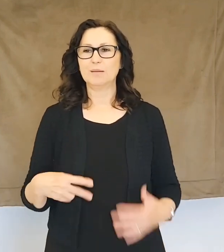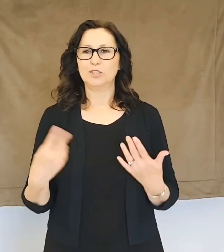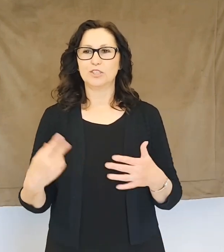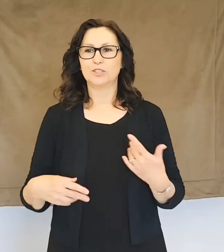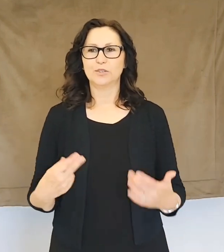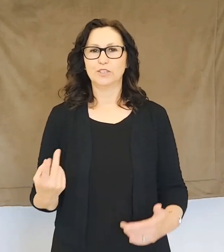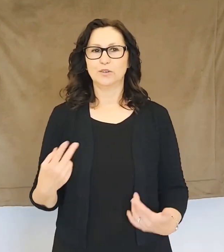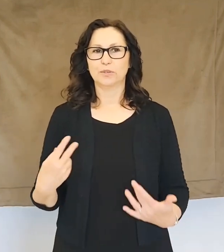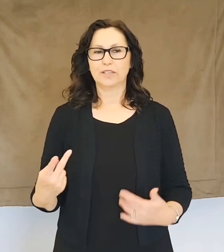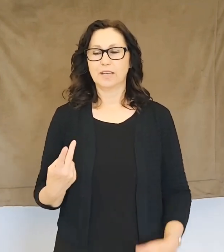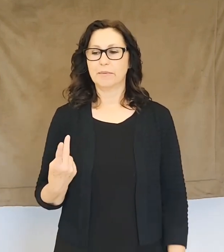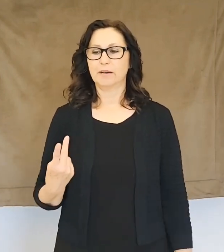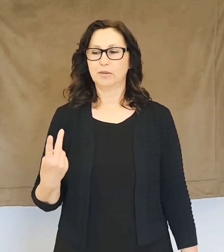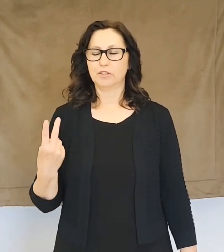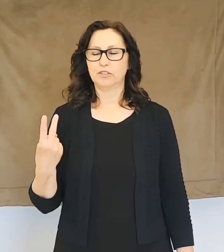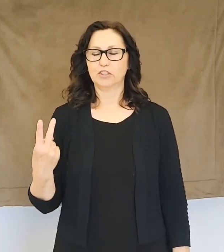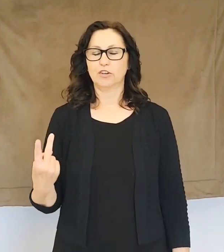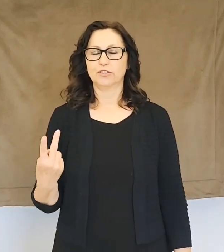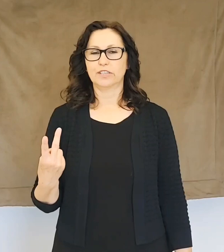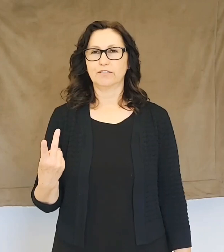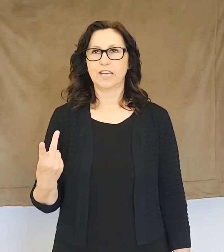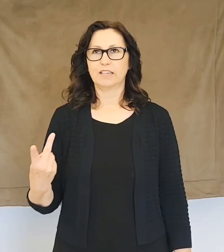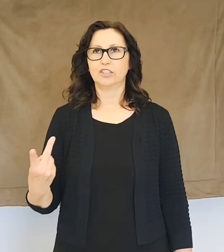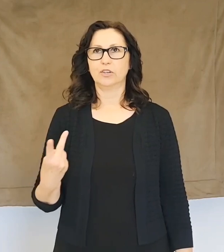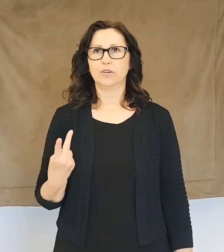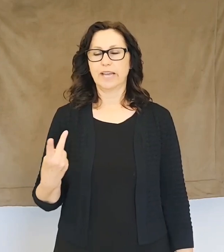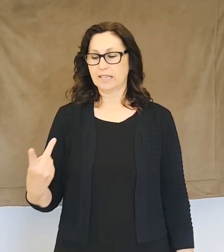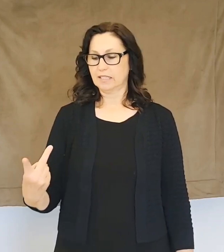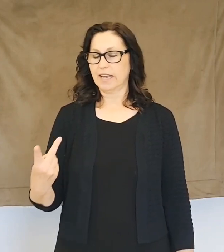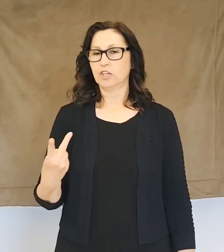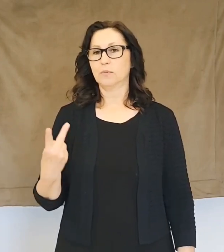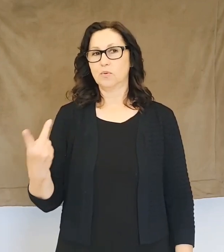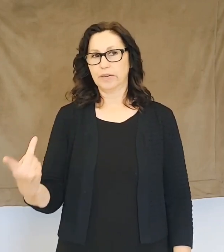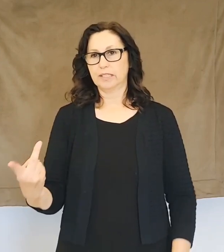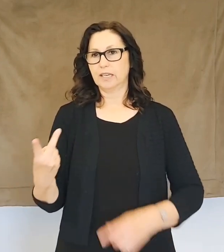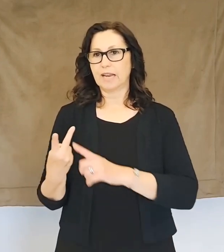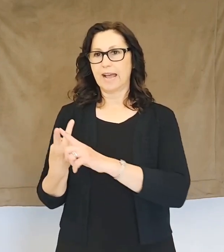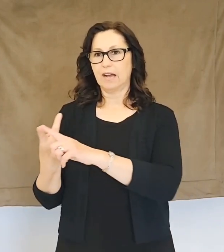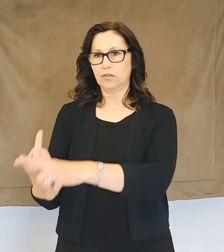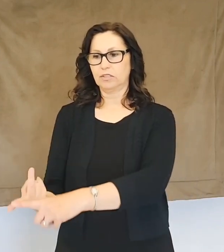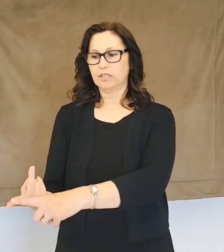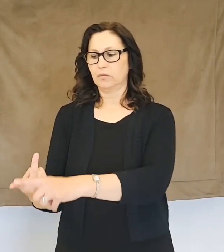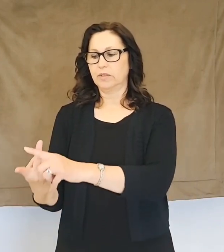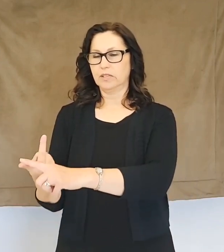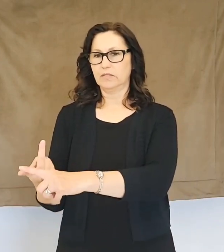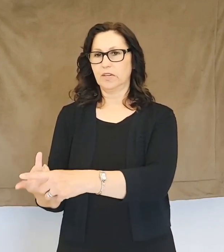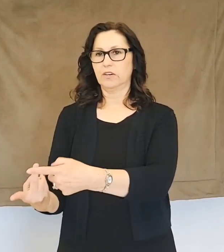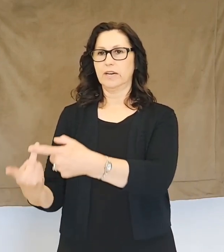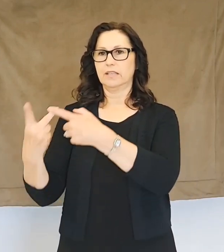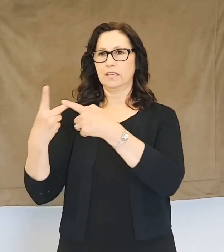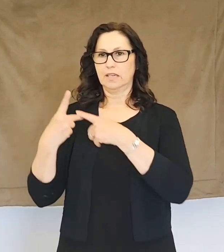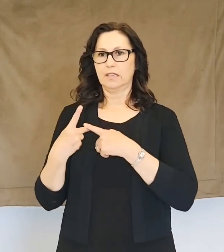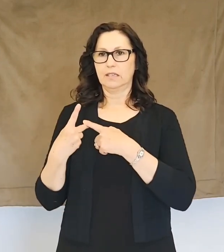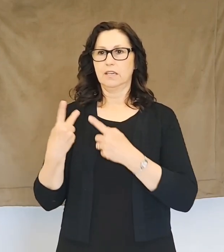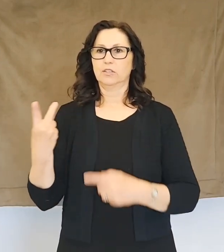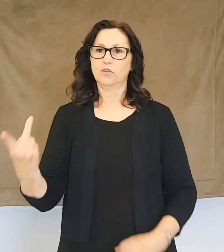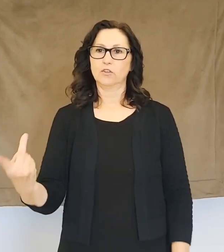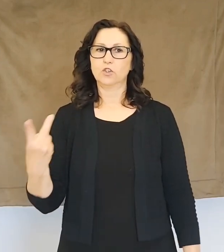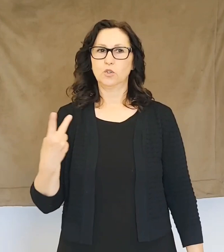Sometimes you just do it and you don't really think about it, but when you slow yourself down and you go, okay, it's like you're pointing out with this finger and then in, so the two